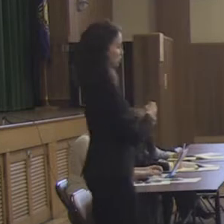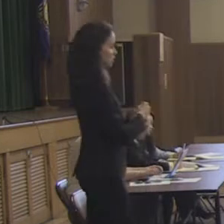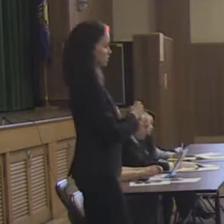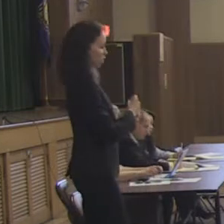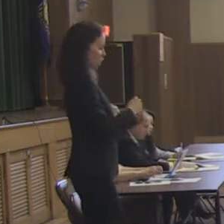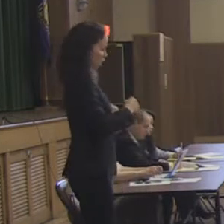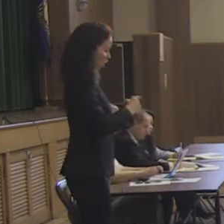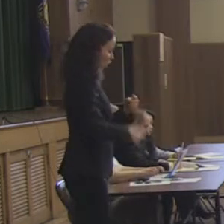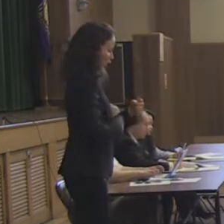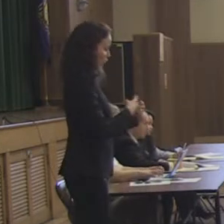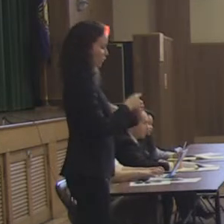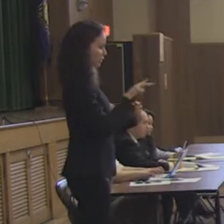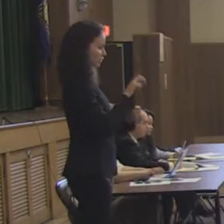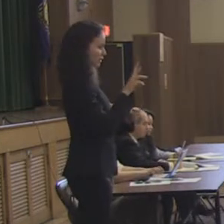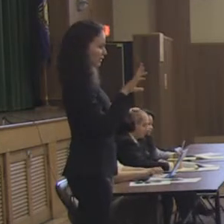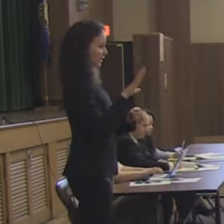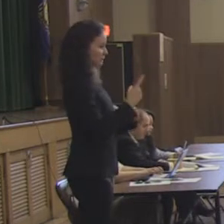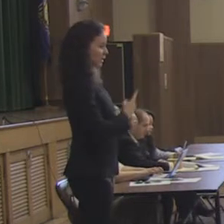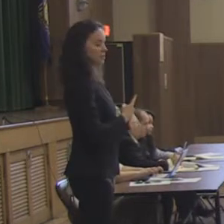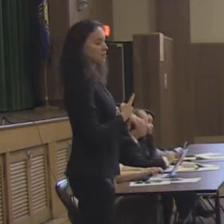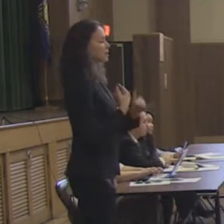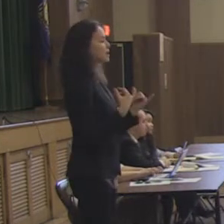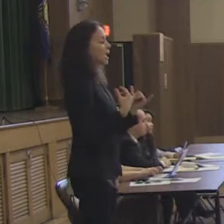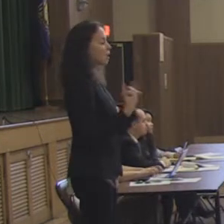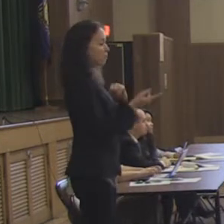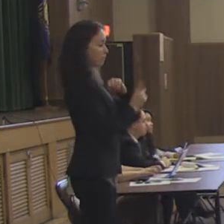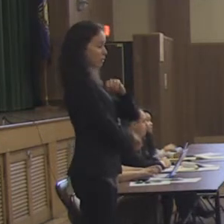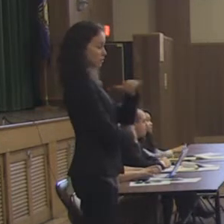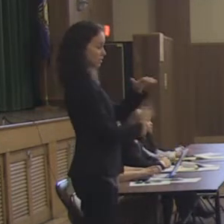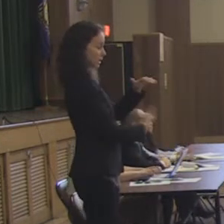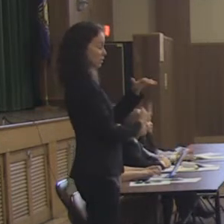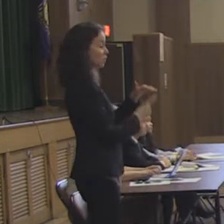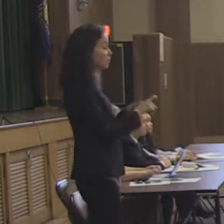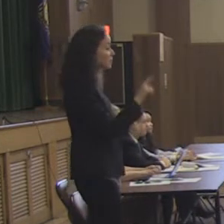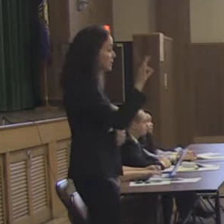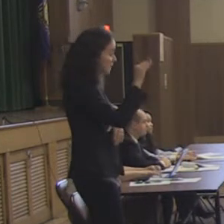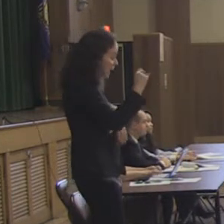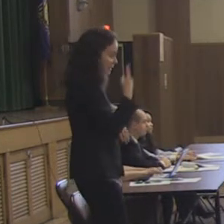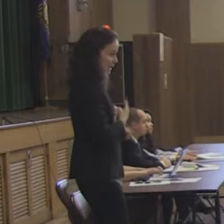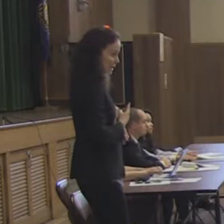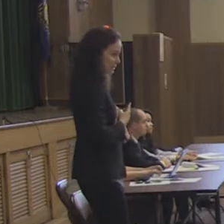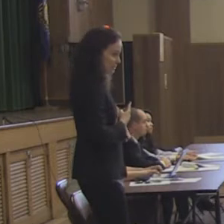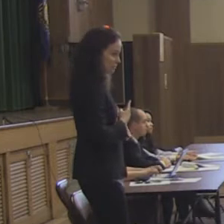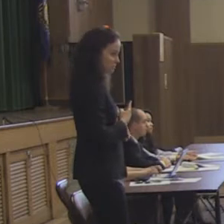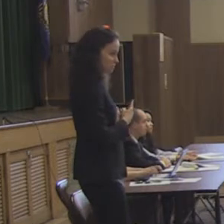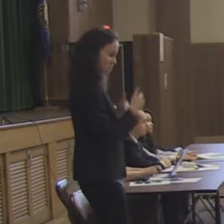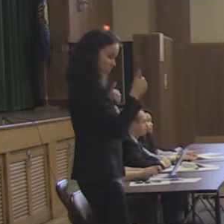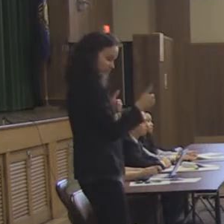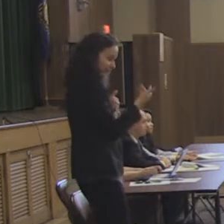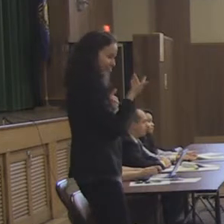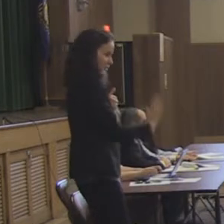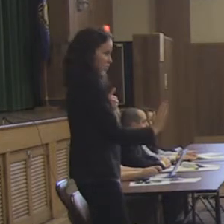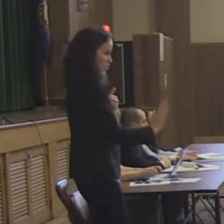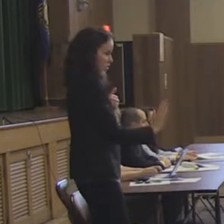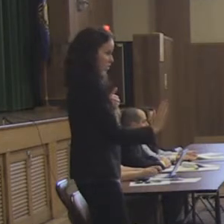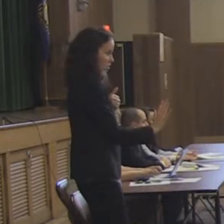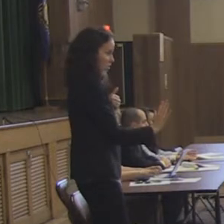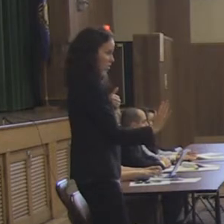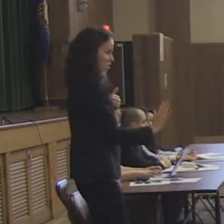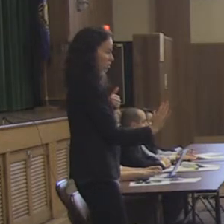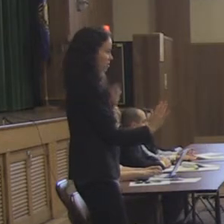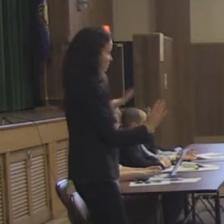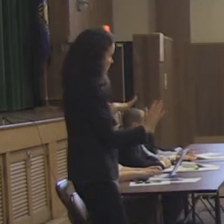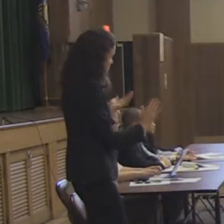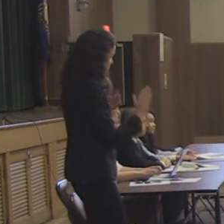365 days to now it's supposed to be down to 90 days, but we need to continue